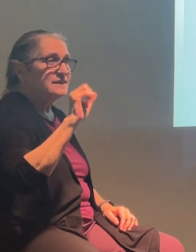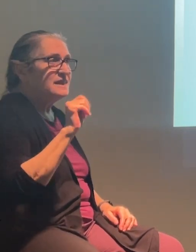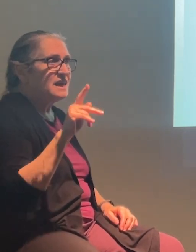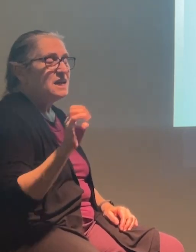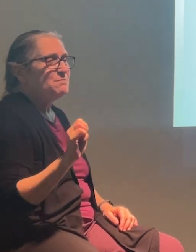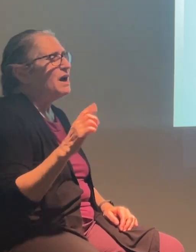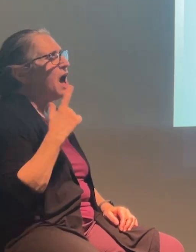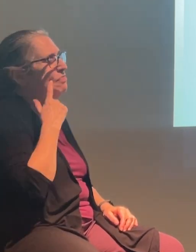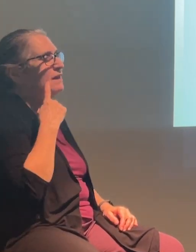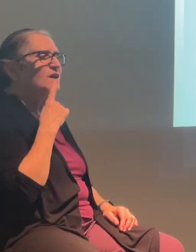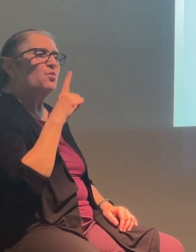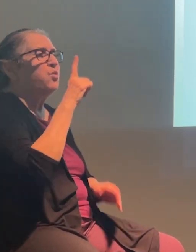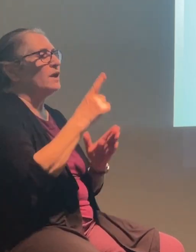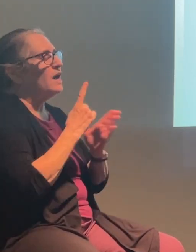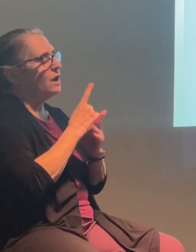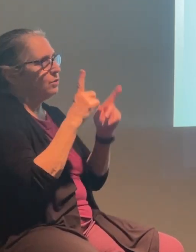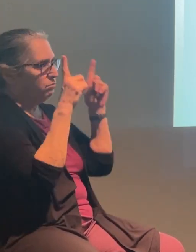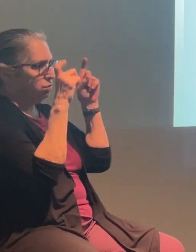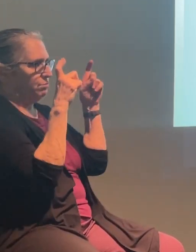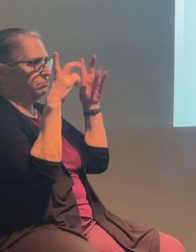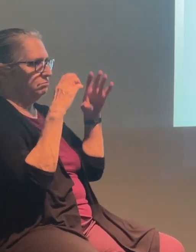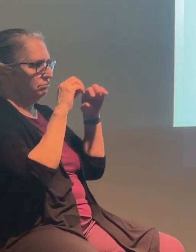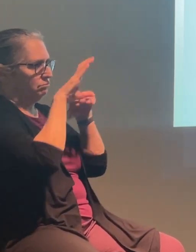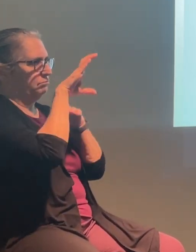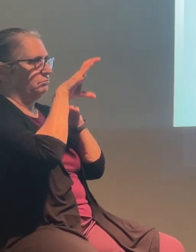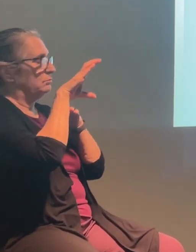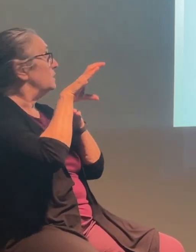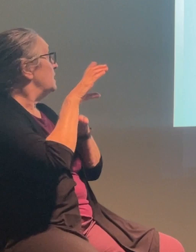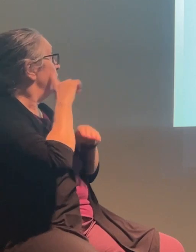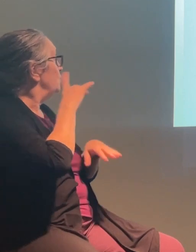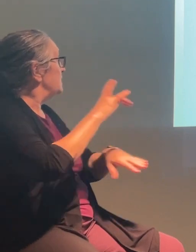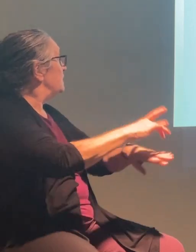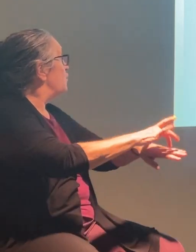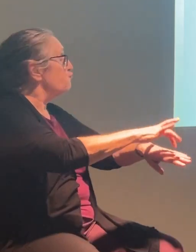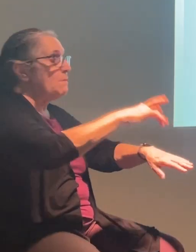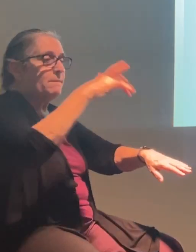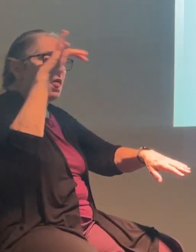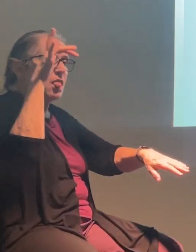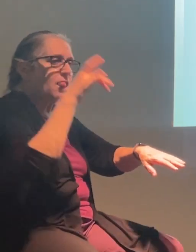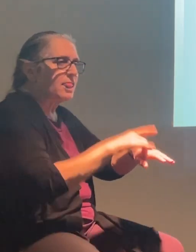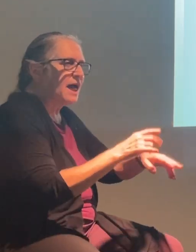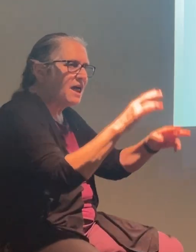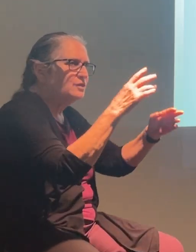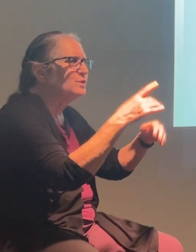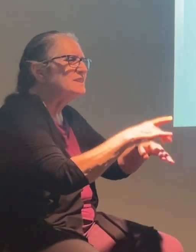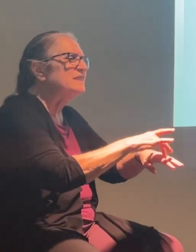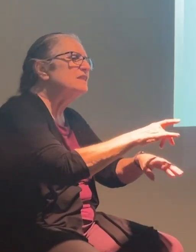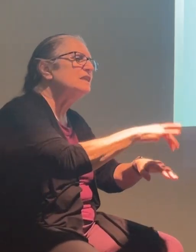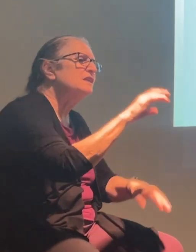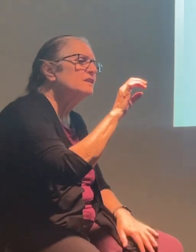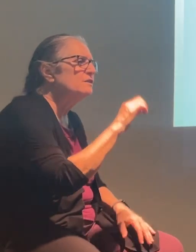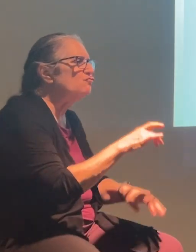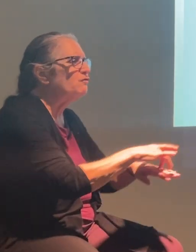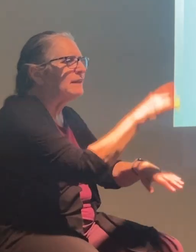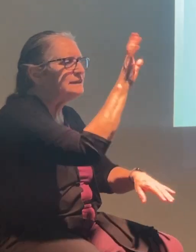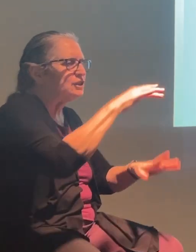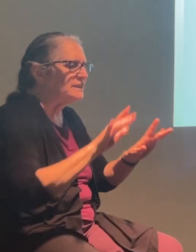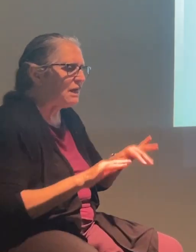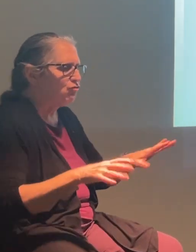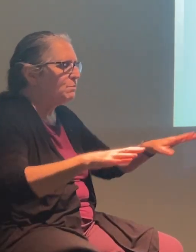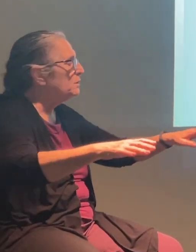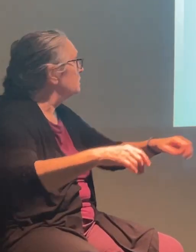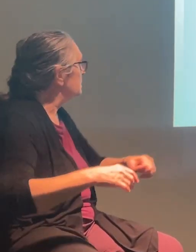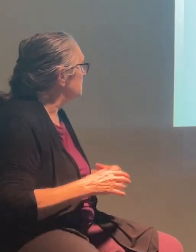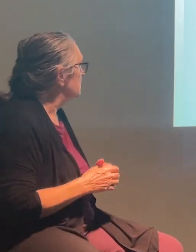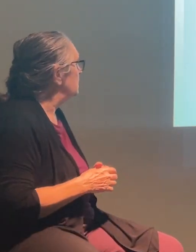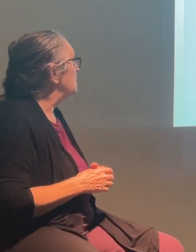hour of exposure because you could see all the ripple, the reflection on the water, and so forth. So at one point, with the when the